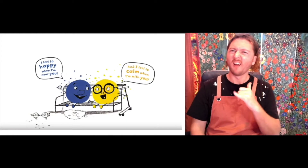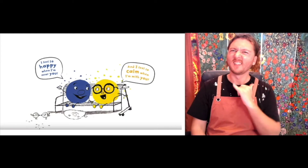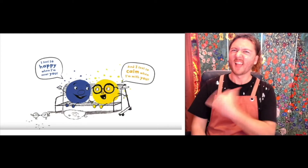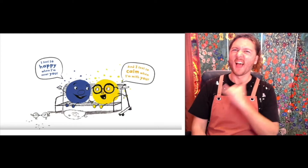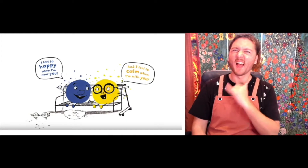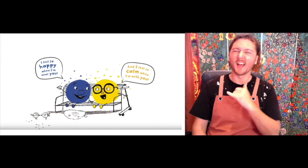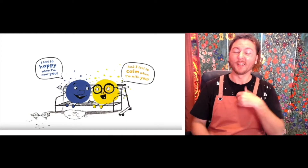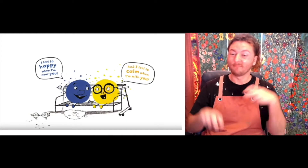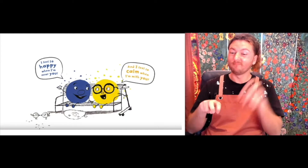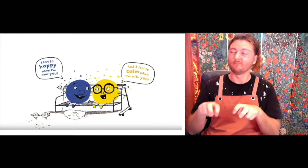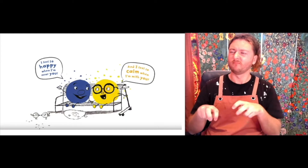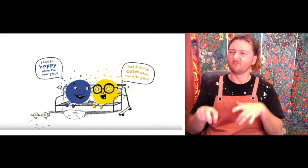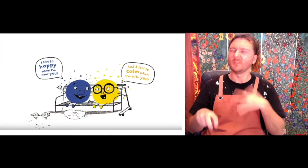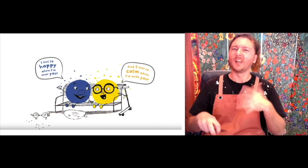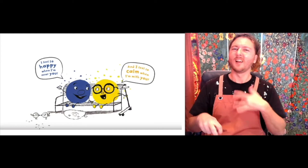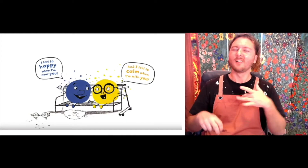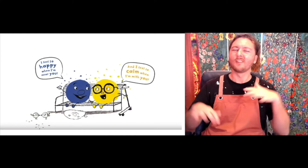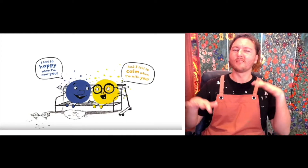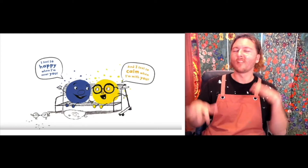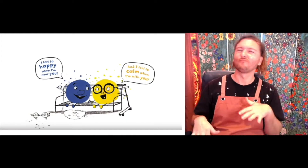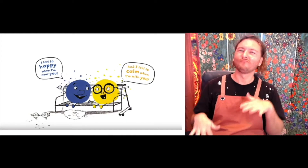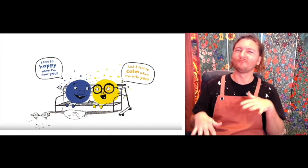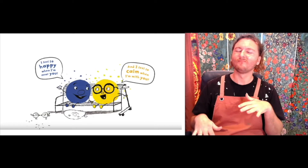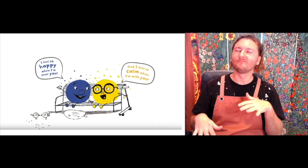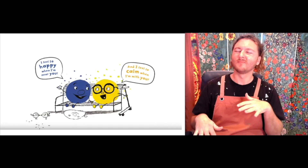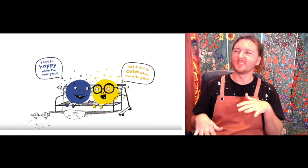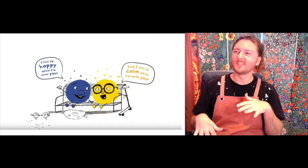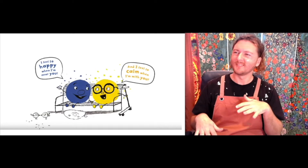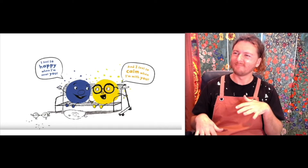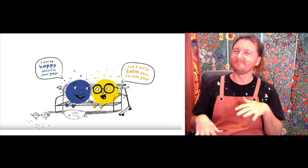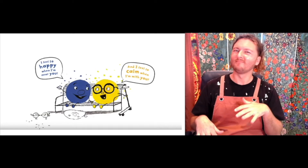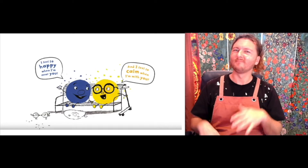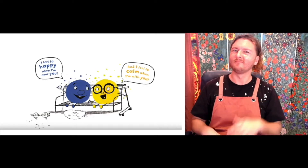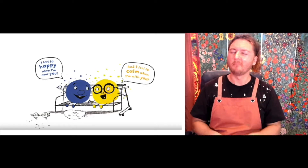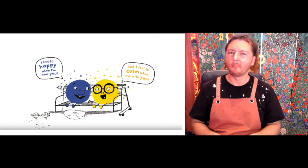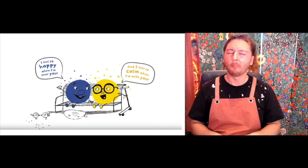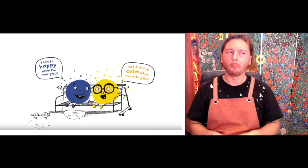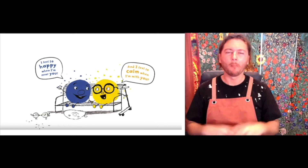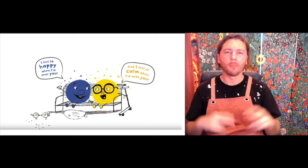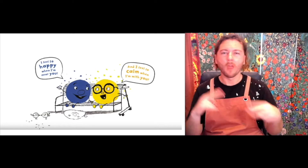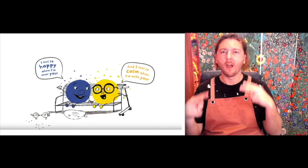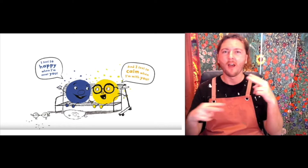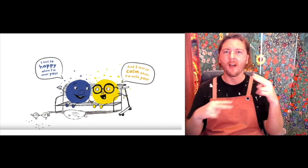me." The yellow said, "Now that I sat down, I feel very chill and very settled."